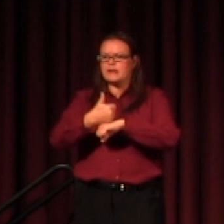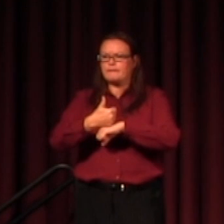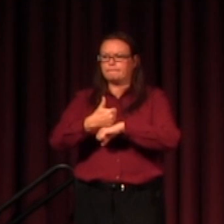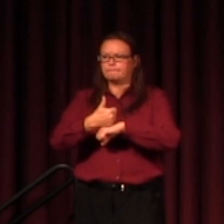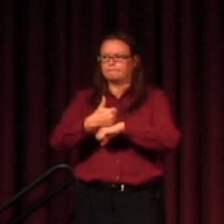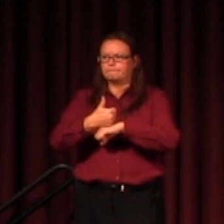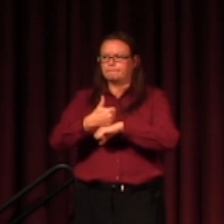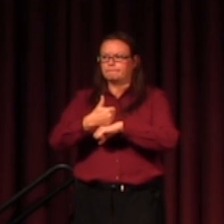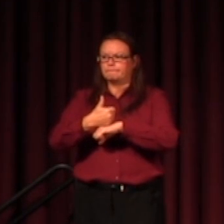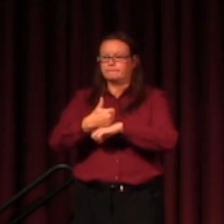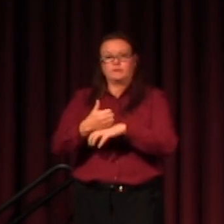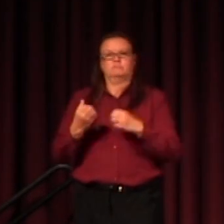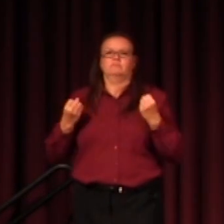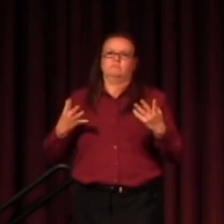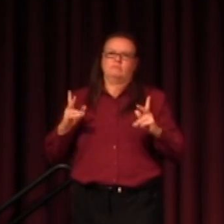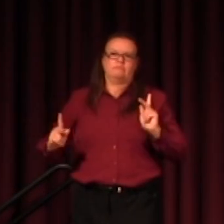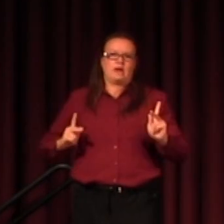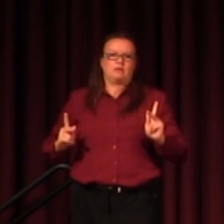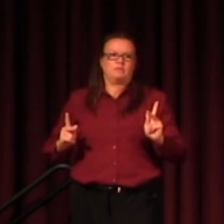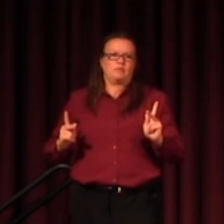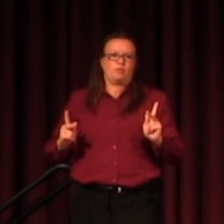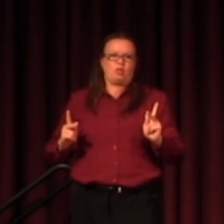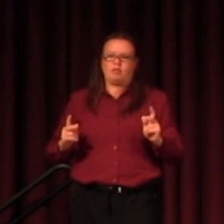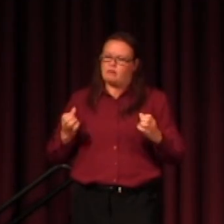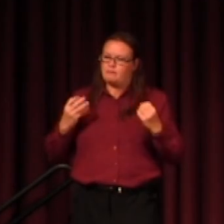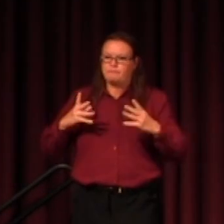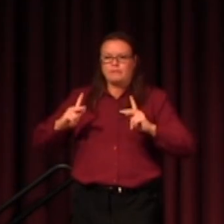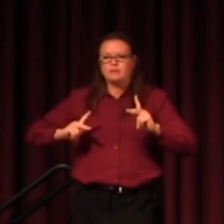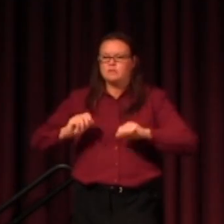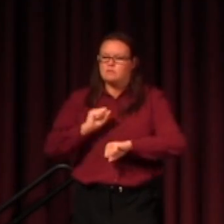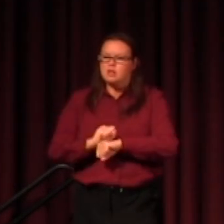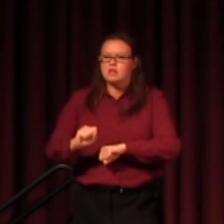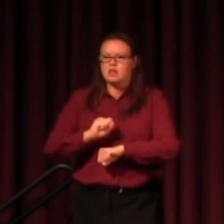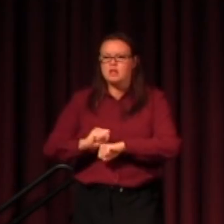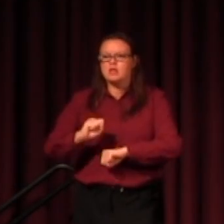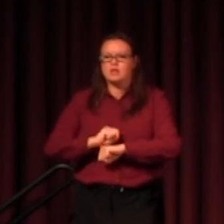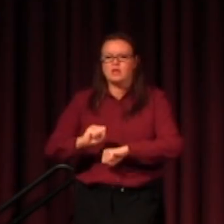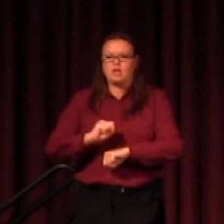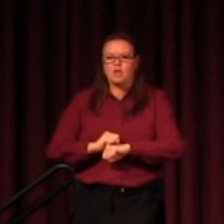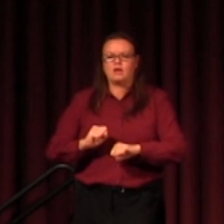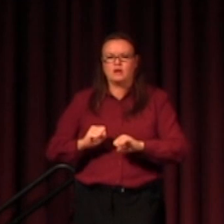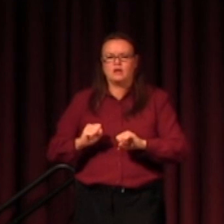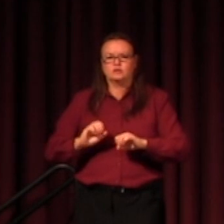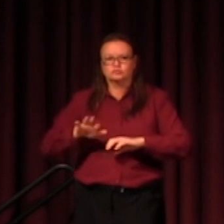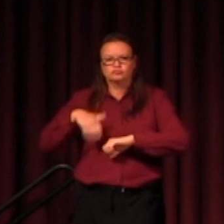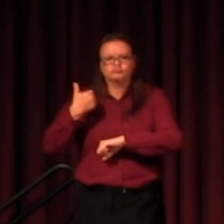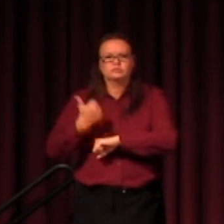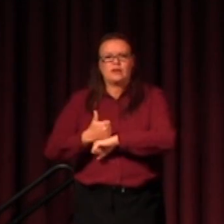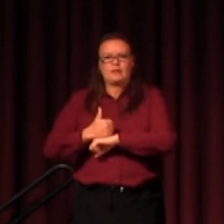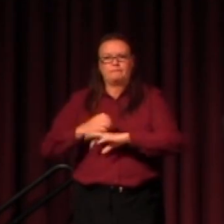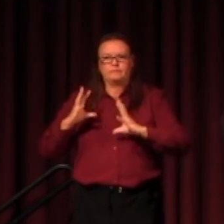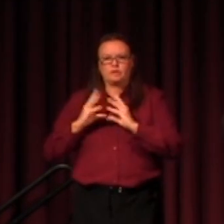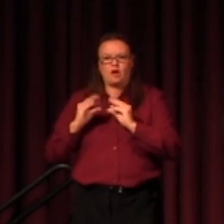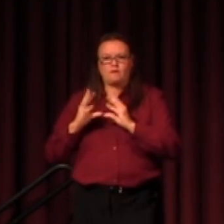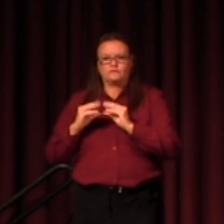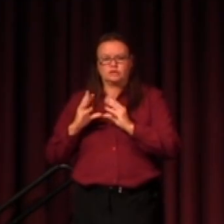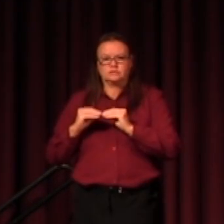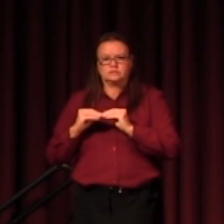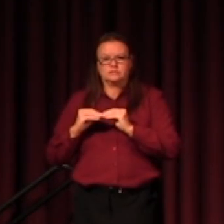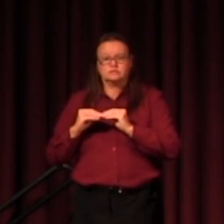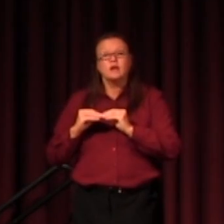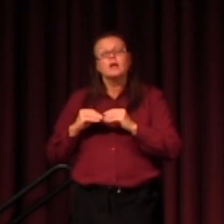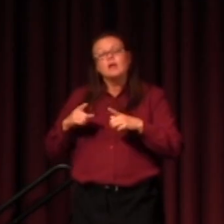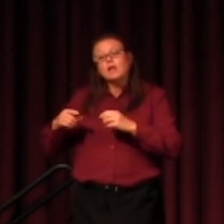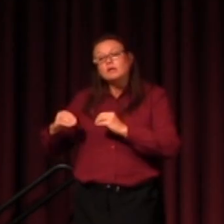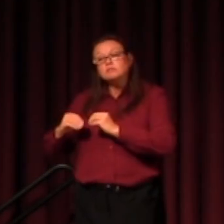There are so many people who worked tirelessly to get us to today. And I don't just mean this summit,